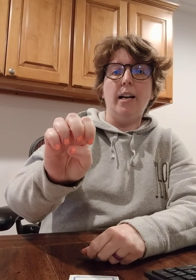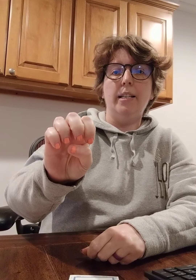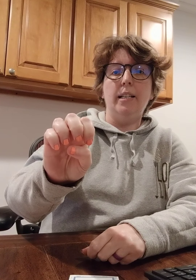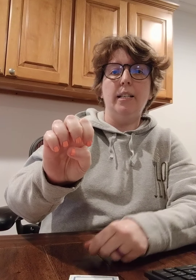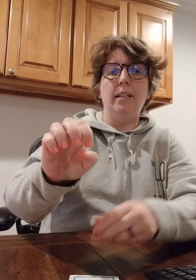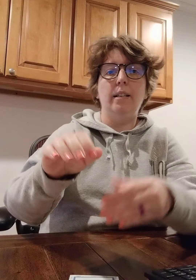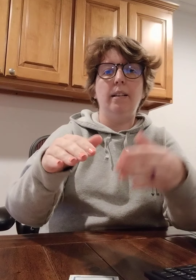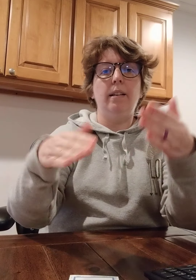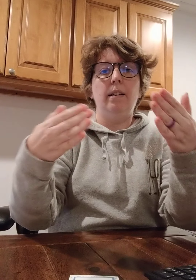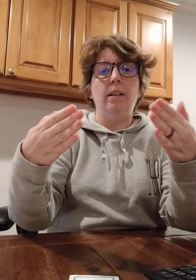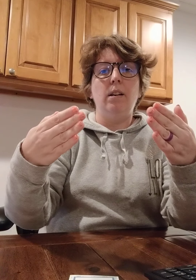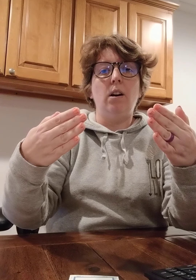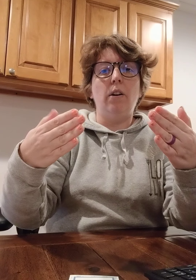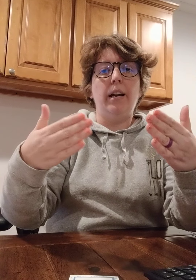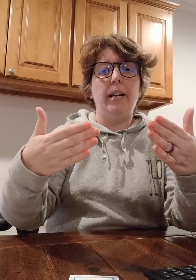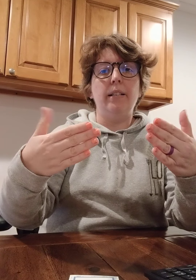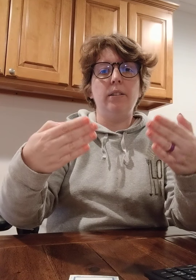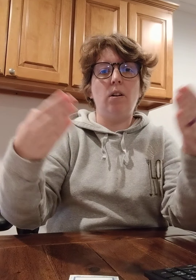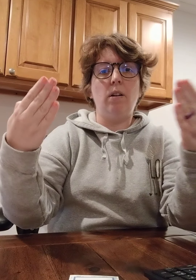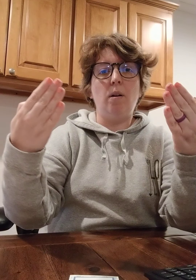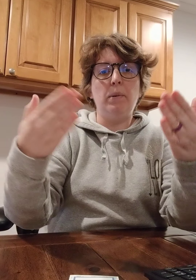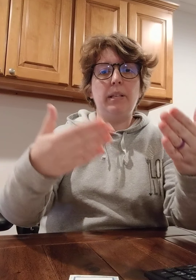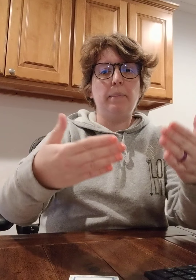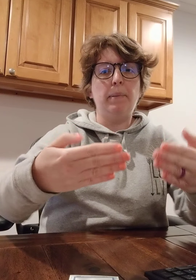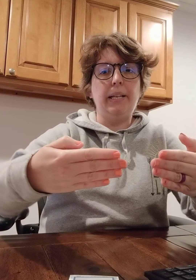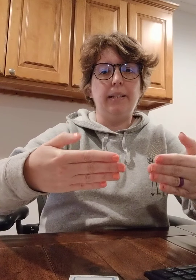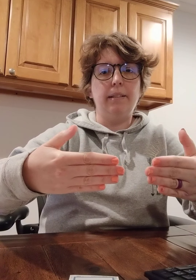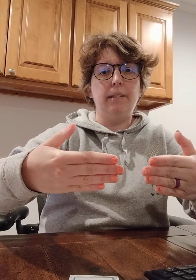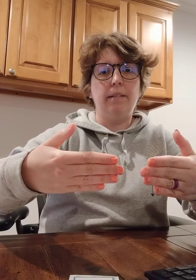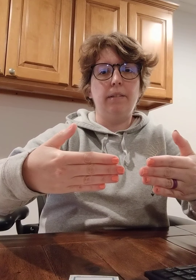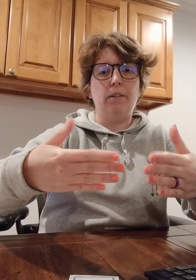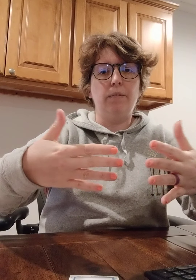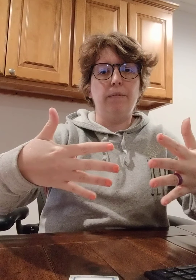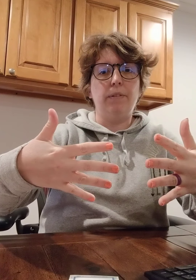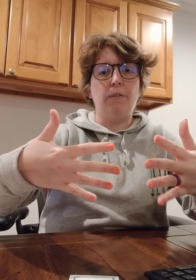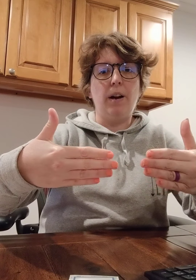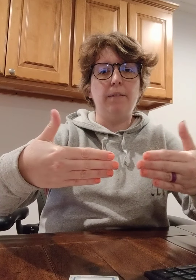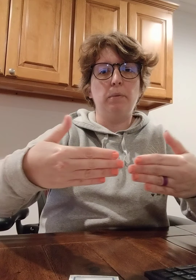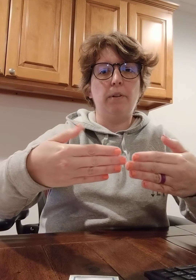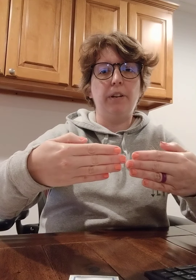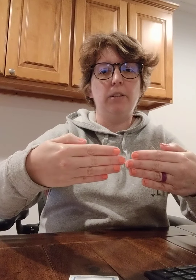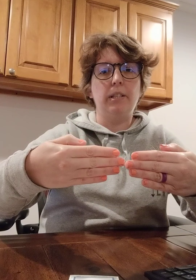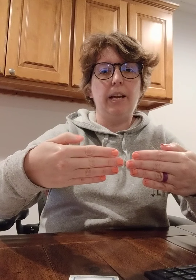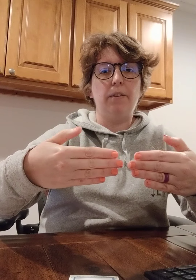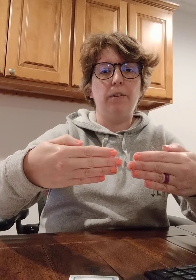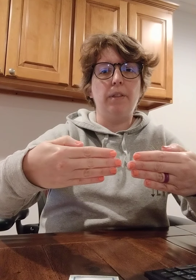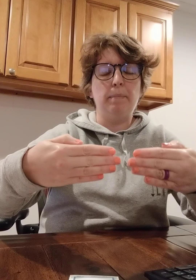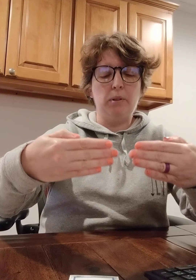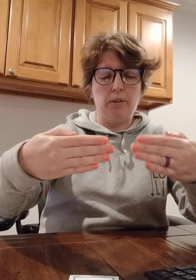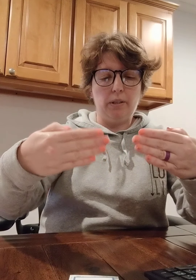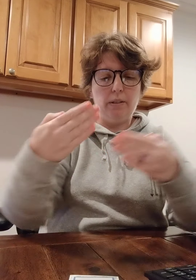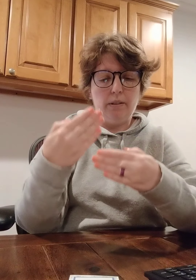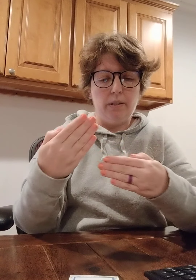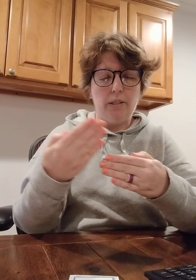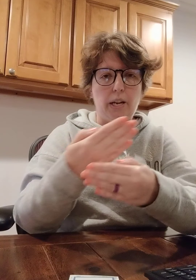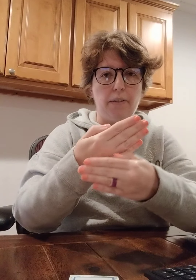Divide. Our hands are almost like B's. They're 5s with our fingers together, and thumbs are together